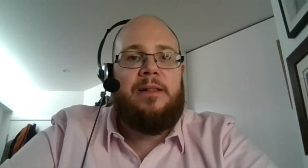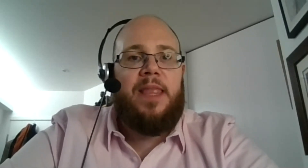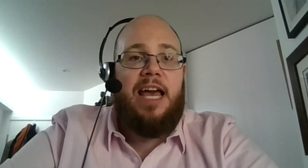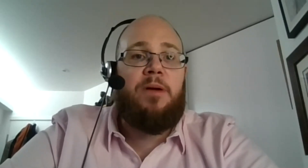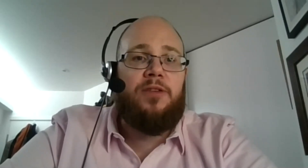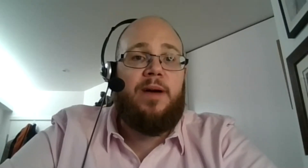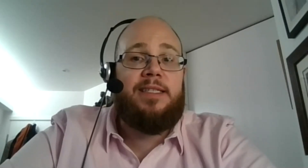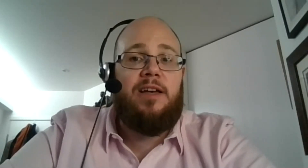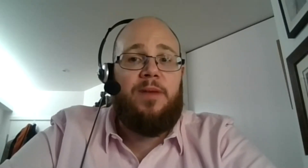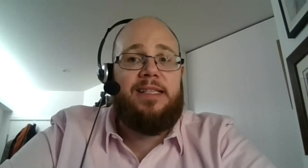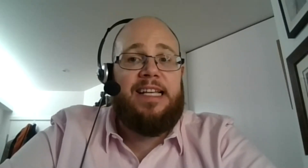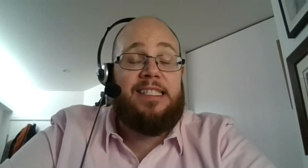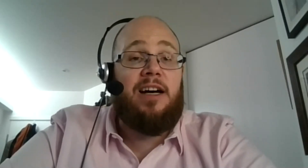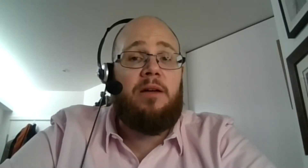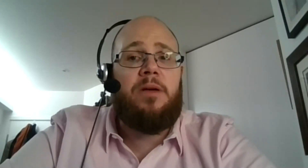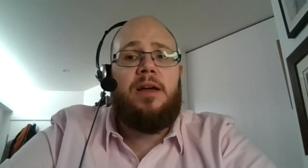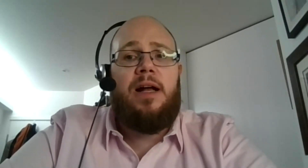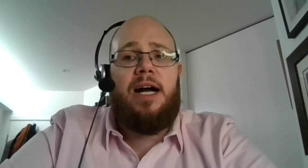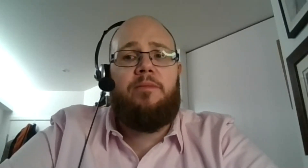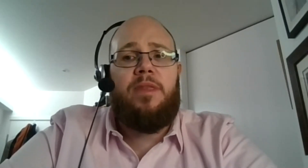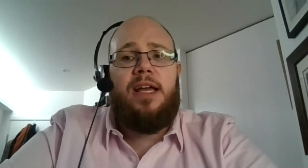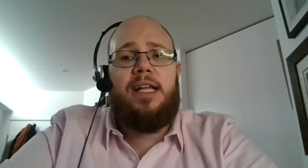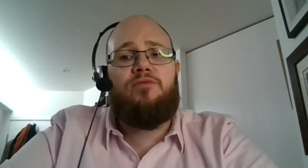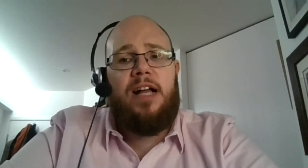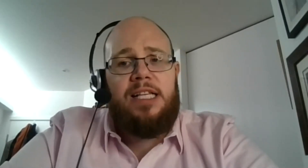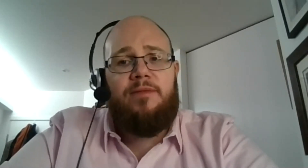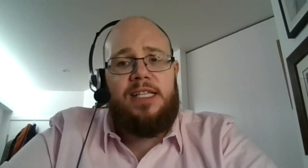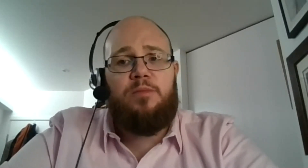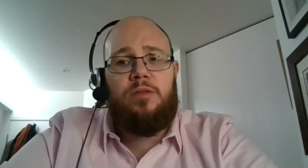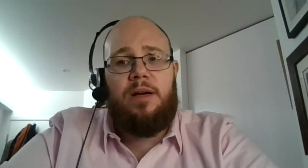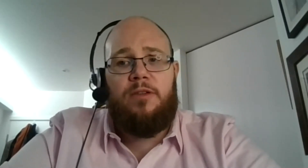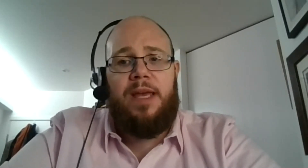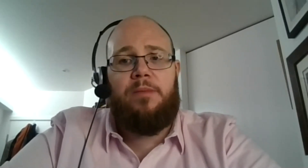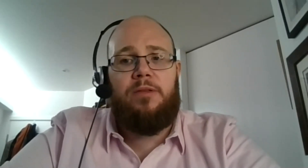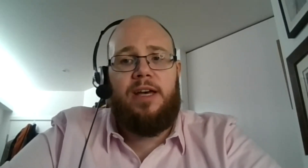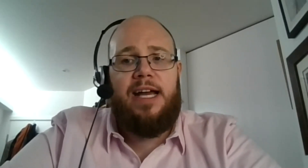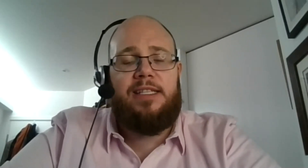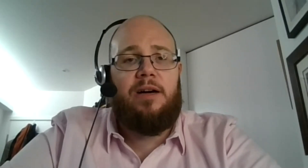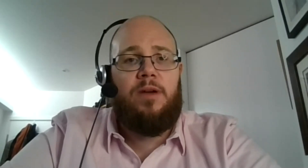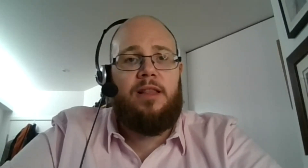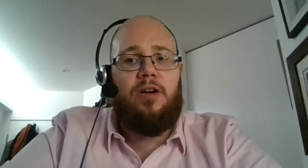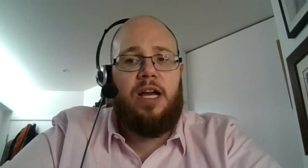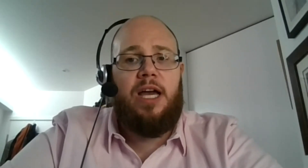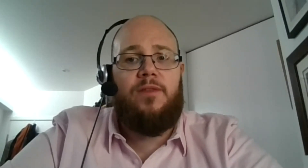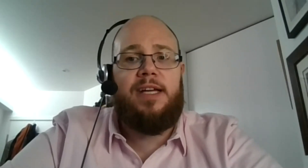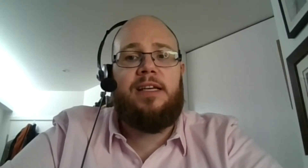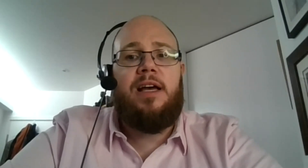care pathways that have been set up. It's a relatively small number of people that end up with long COVID,